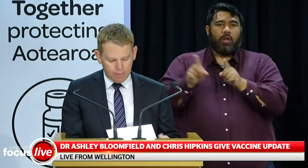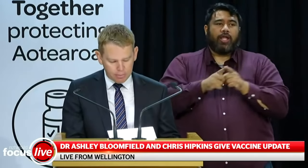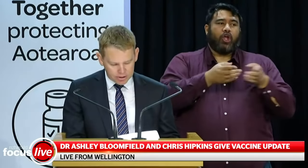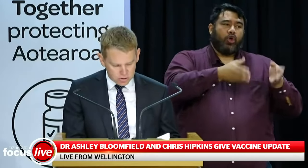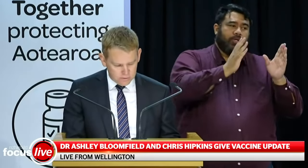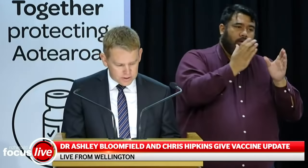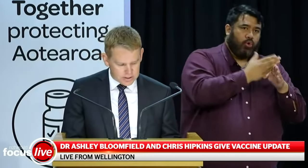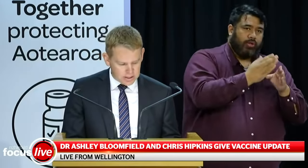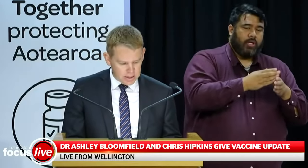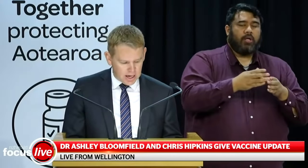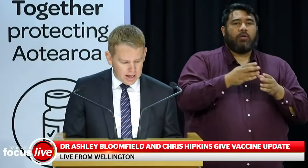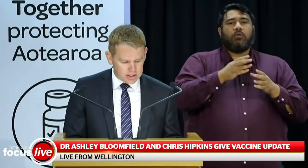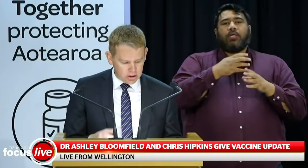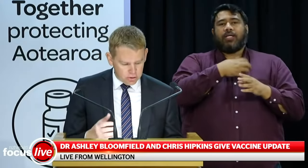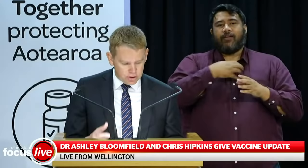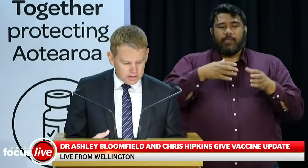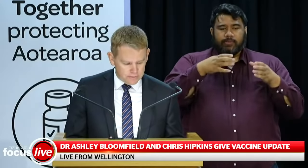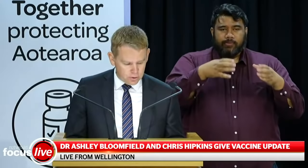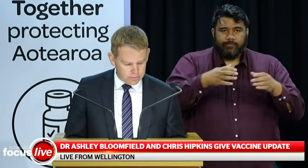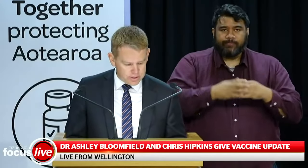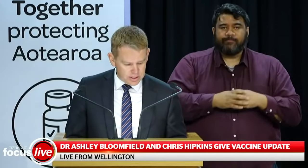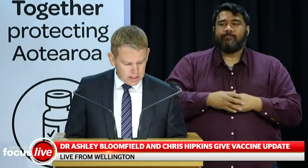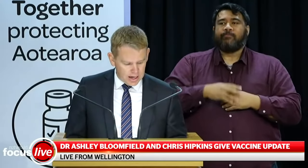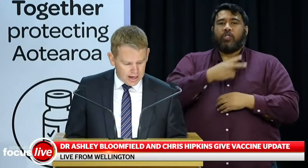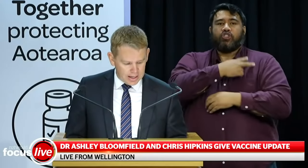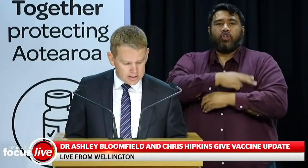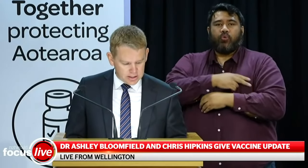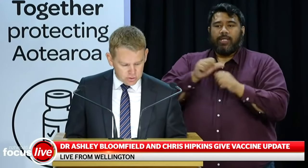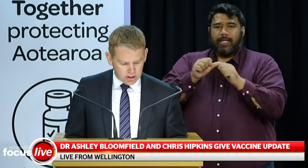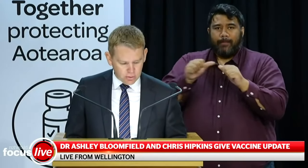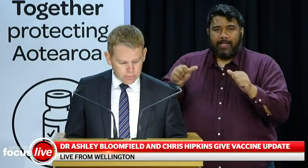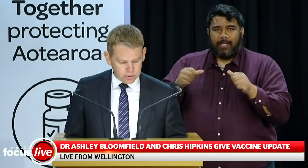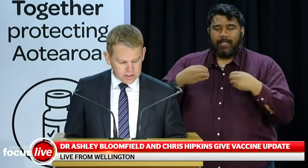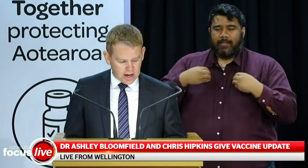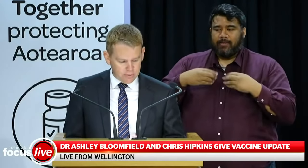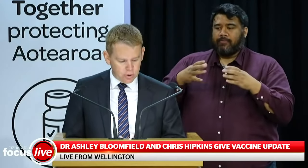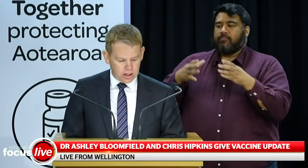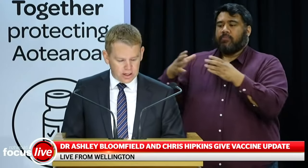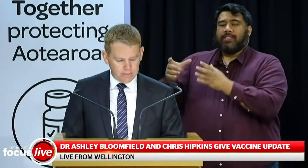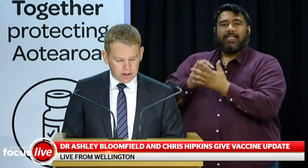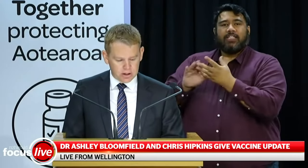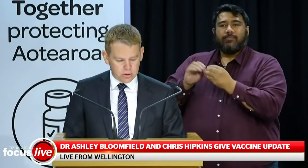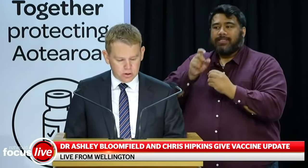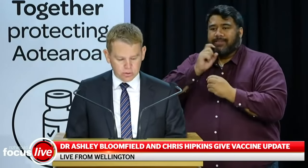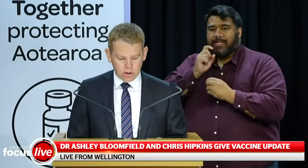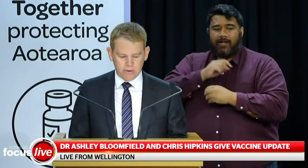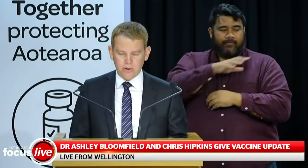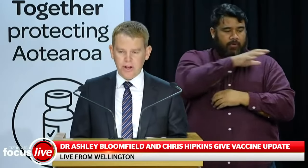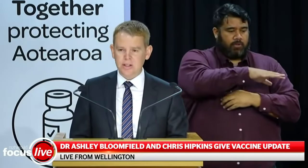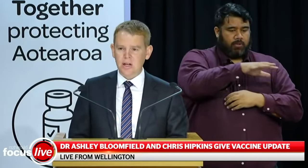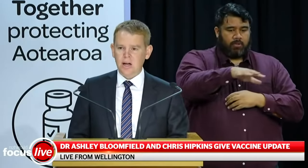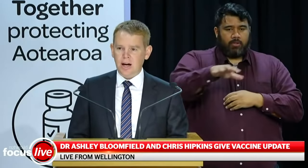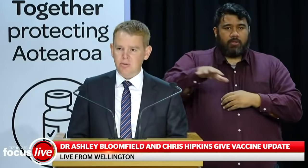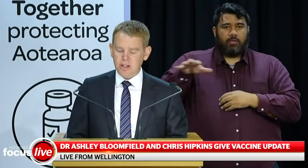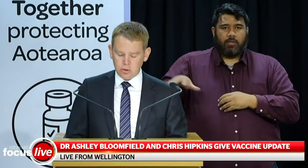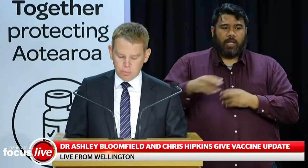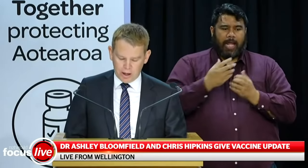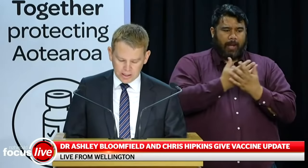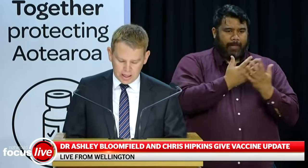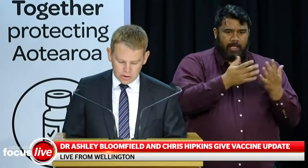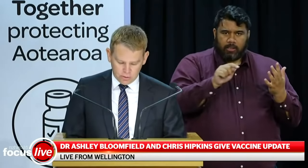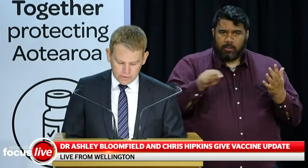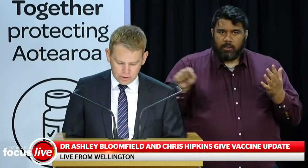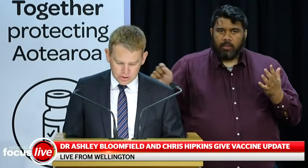workers, public servants, security firms, and district health board staff working in MIQ. It also provides a